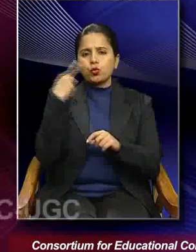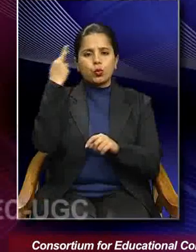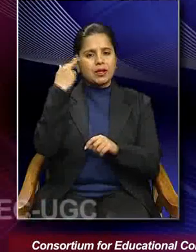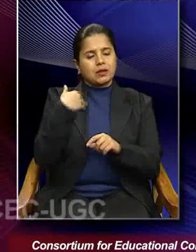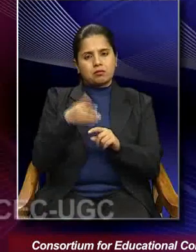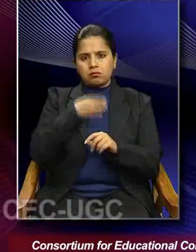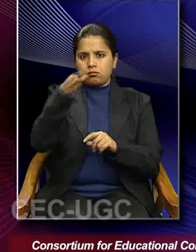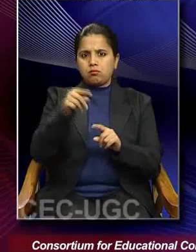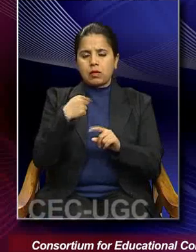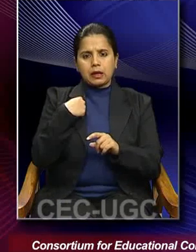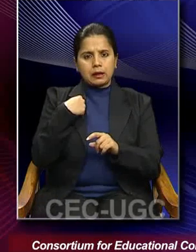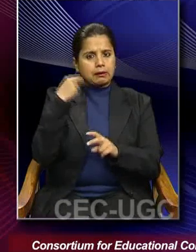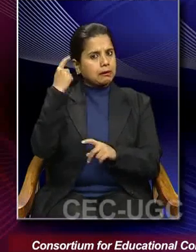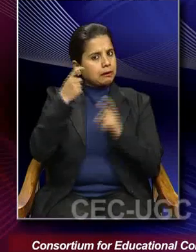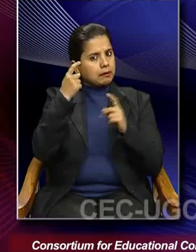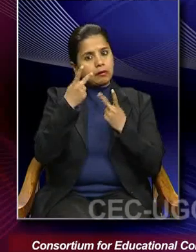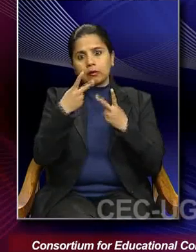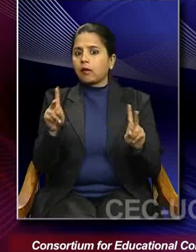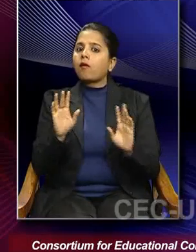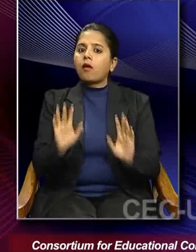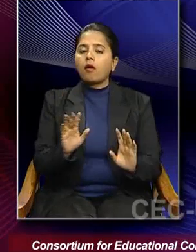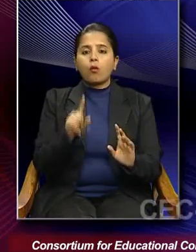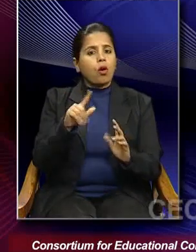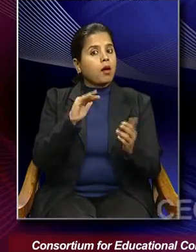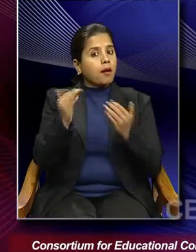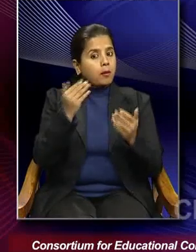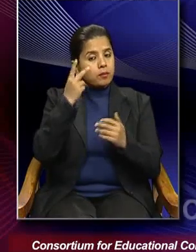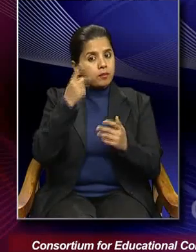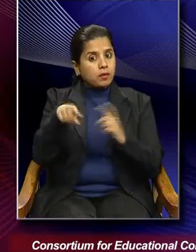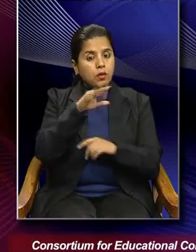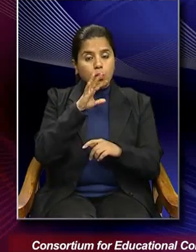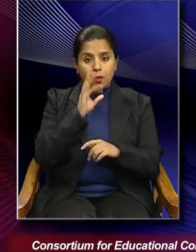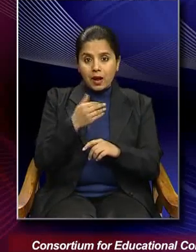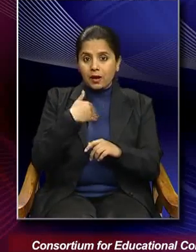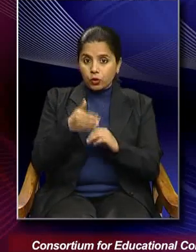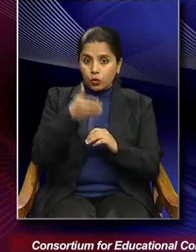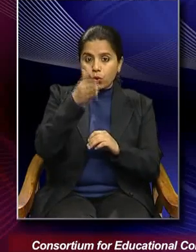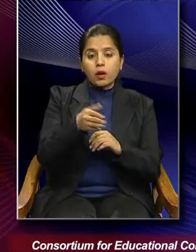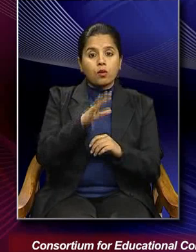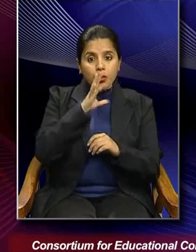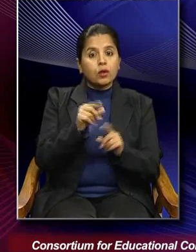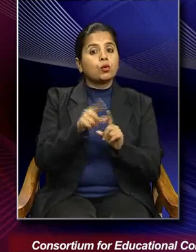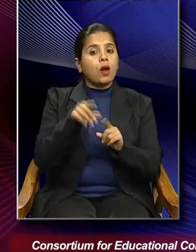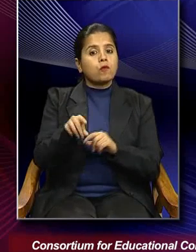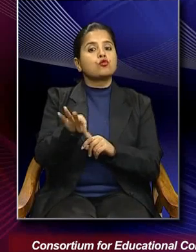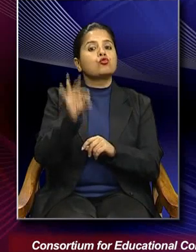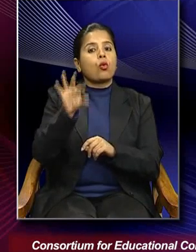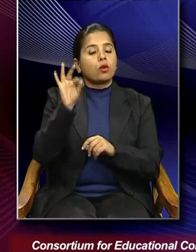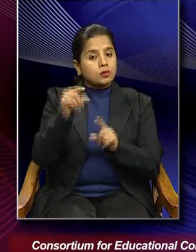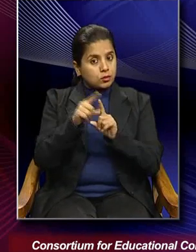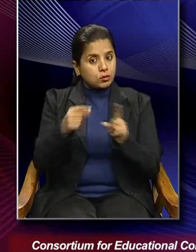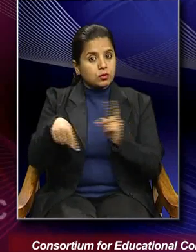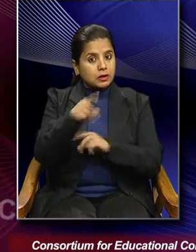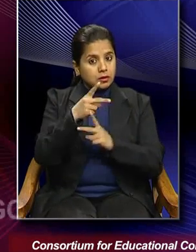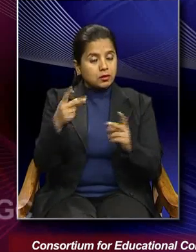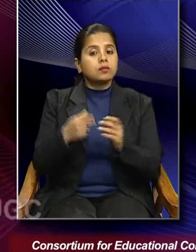we tend to think differently in comparison to when we are actually making choices under